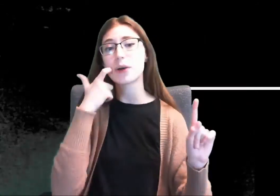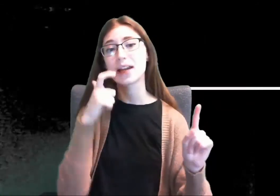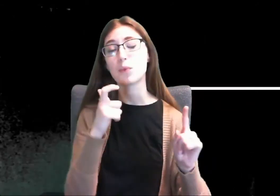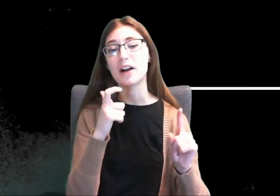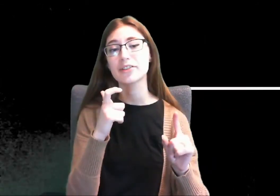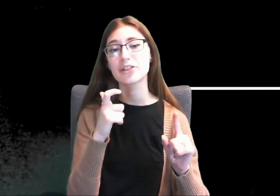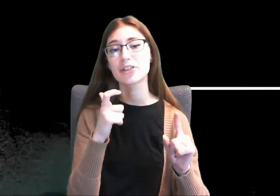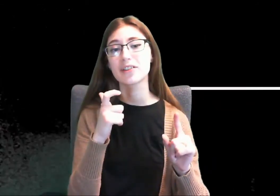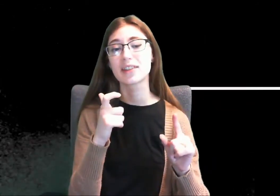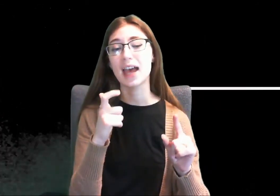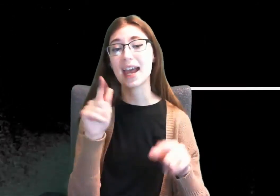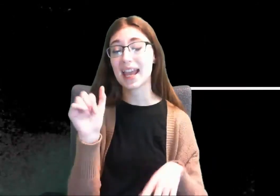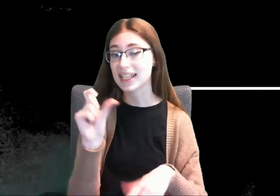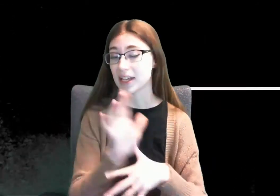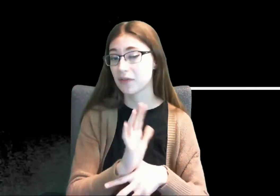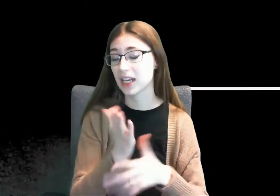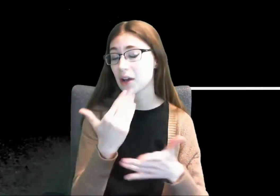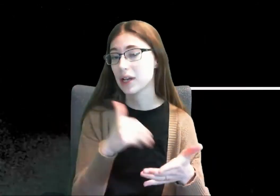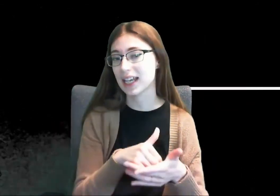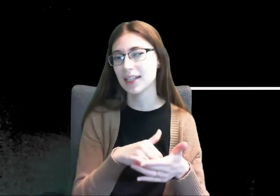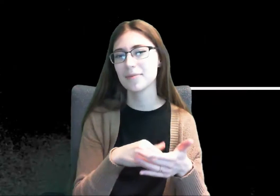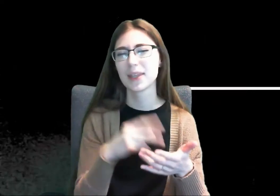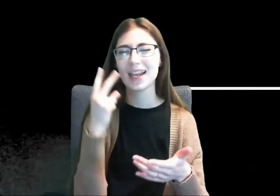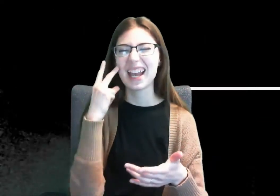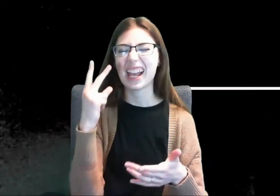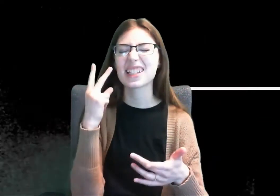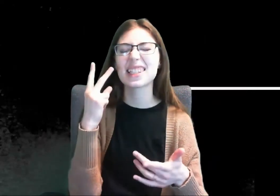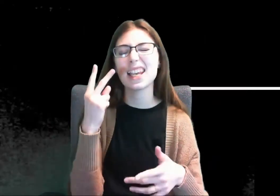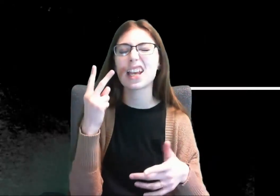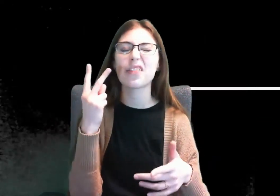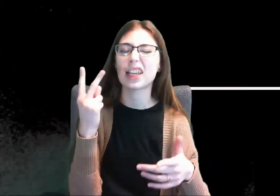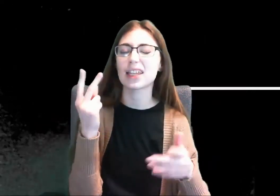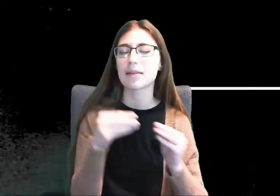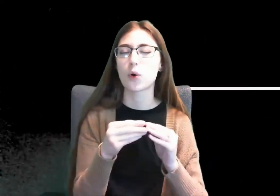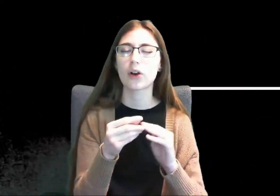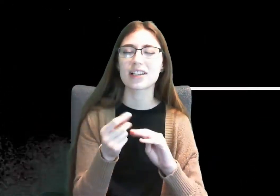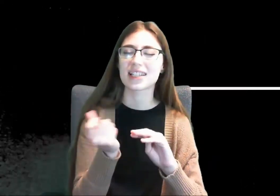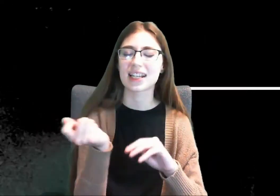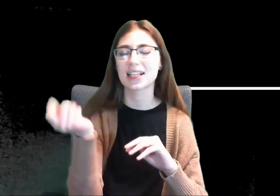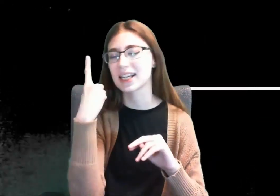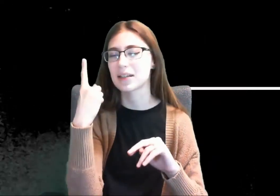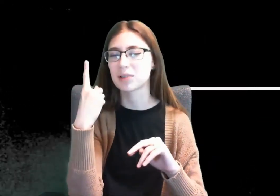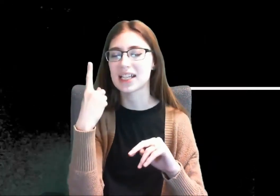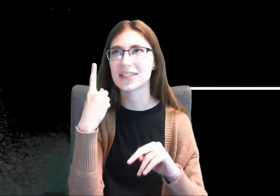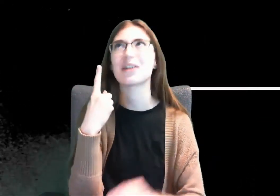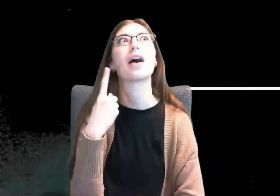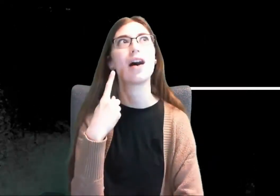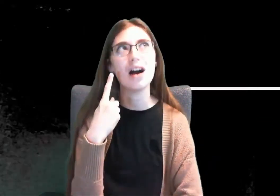and watch that ASL video again and see if anything more is going to click into place. You go,